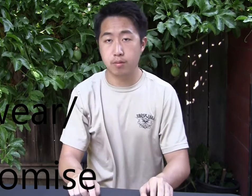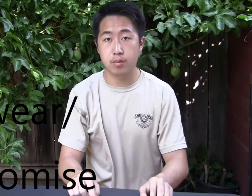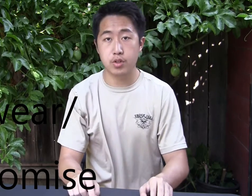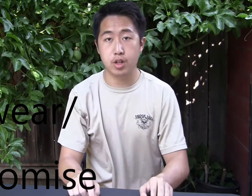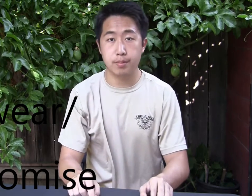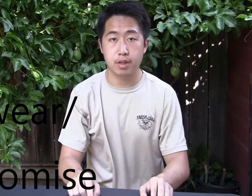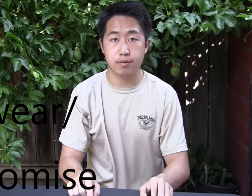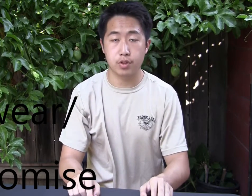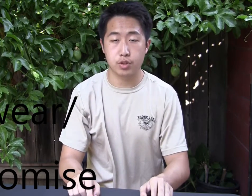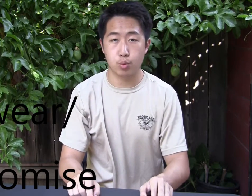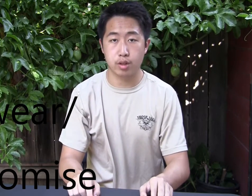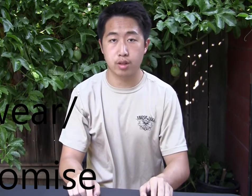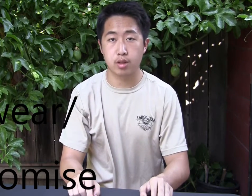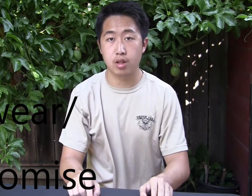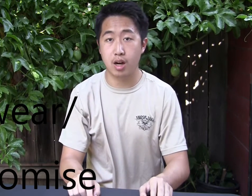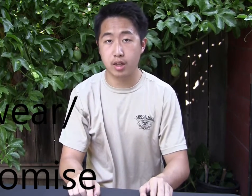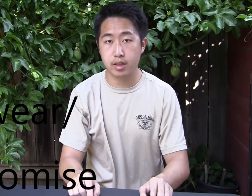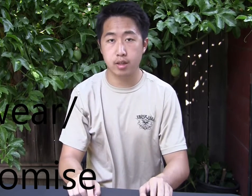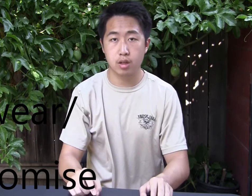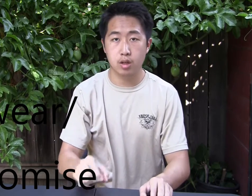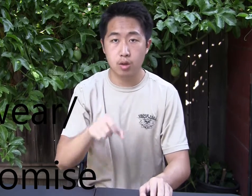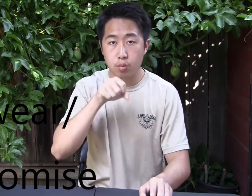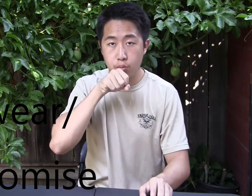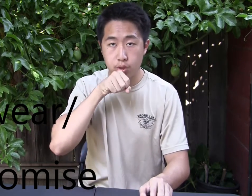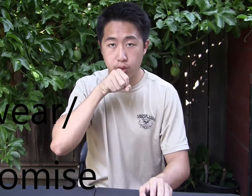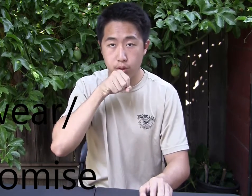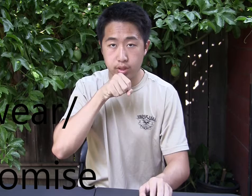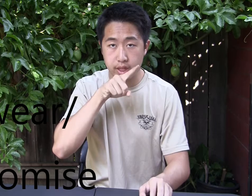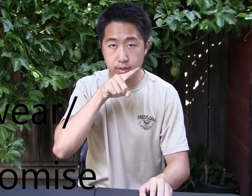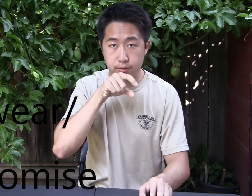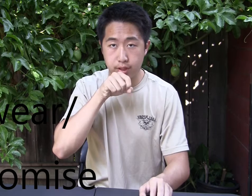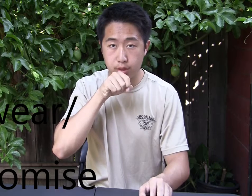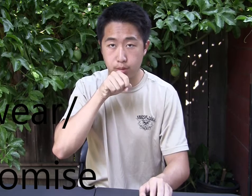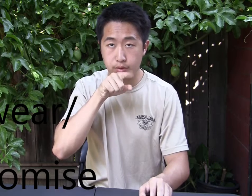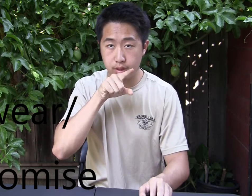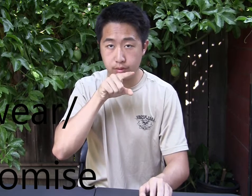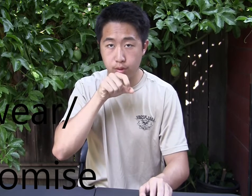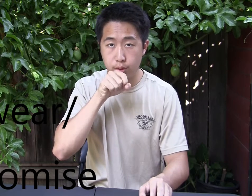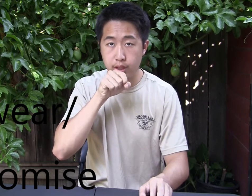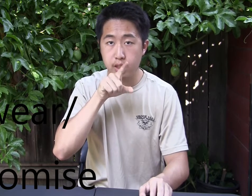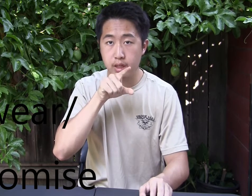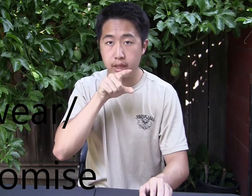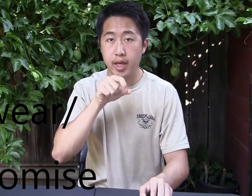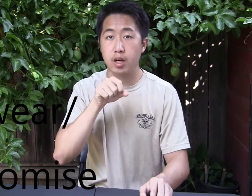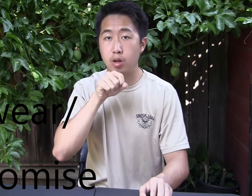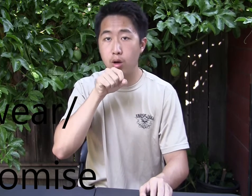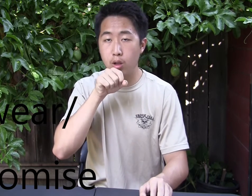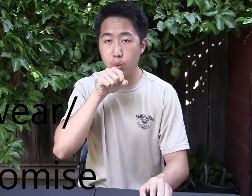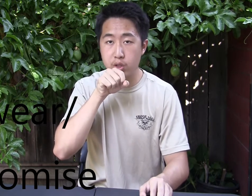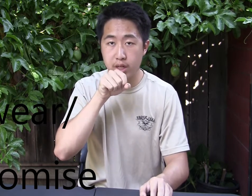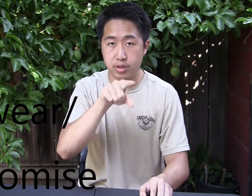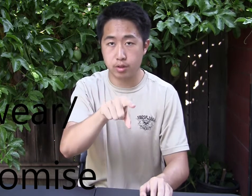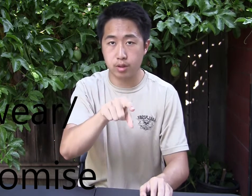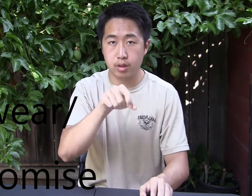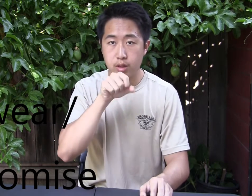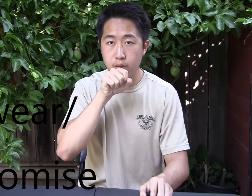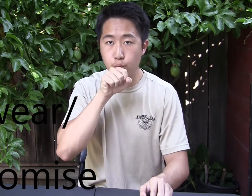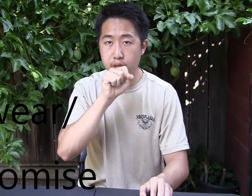This should not be confused with talk, which only has your finger moving forward, and call, which has your wrist